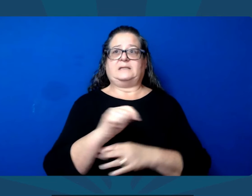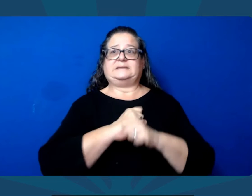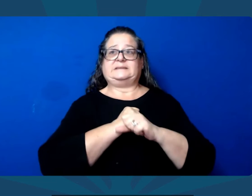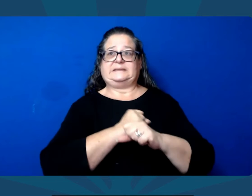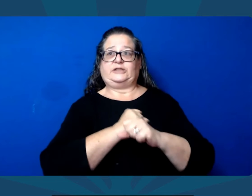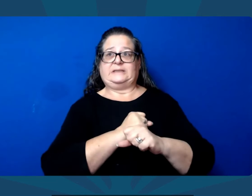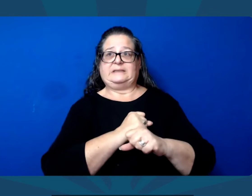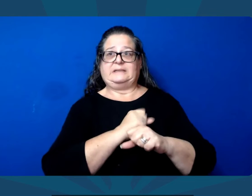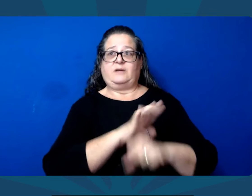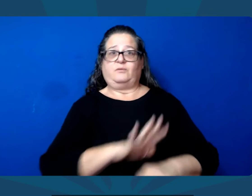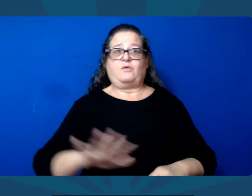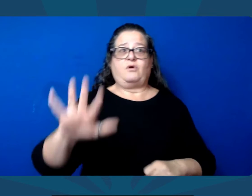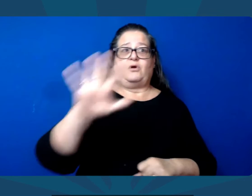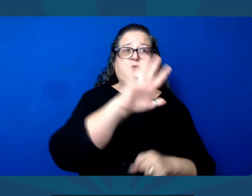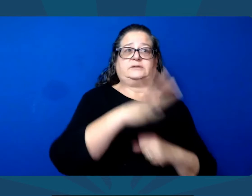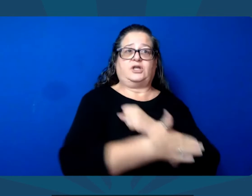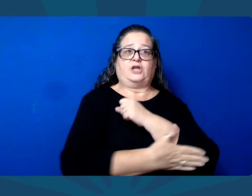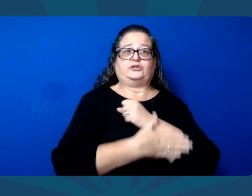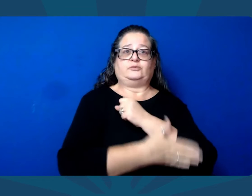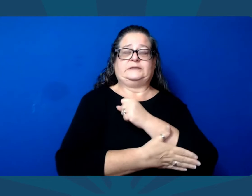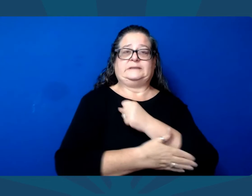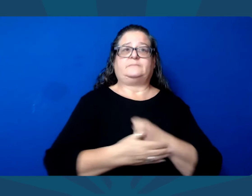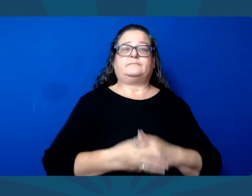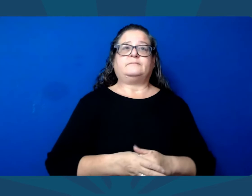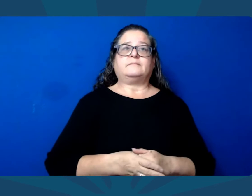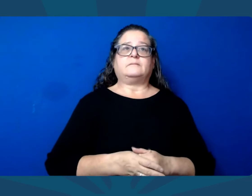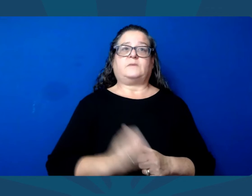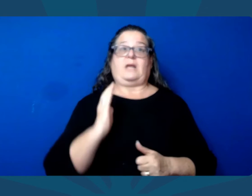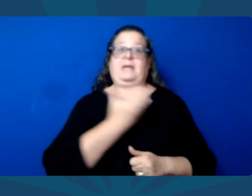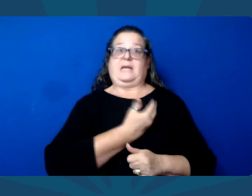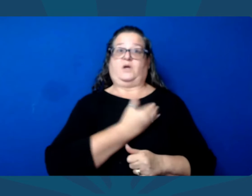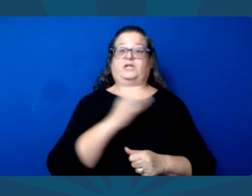and ballot security across the country.